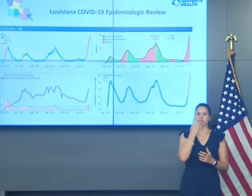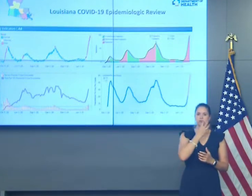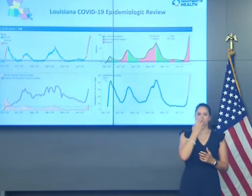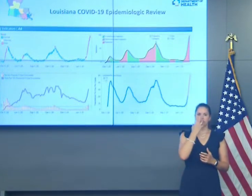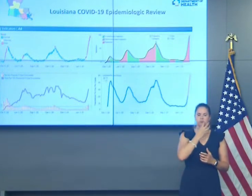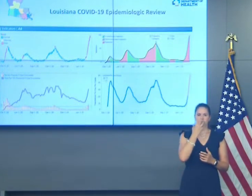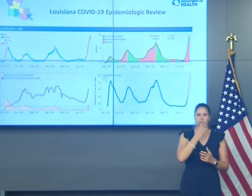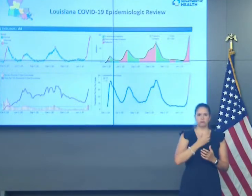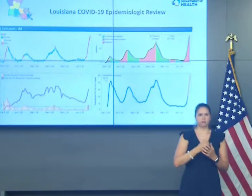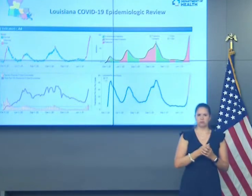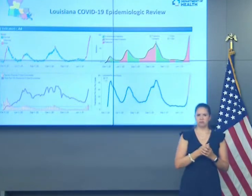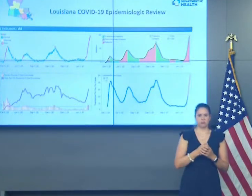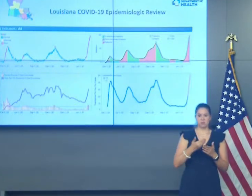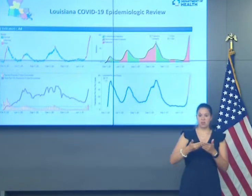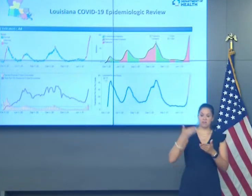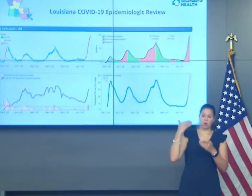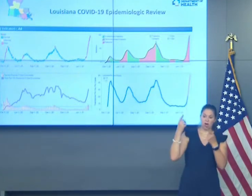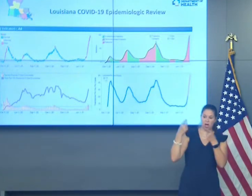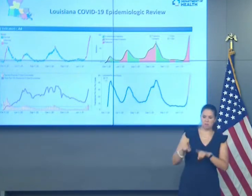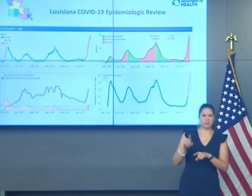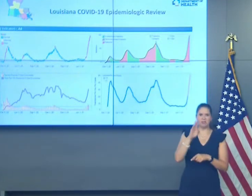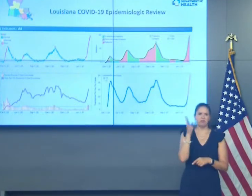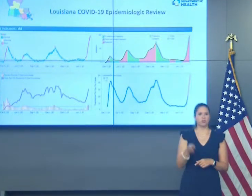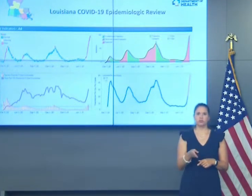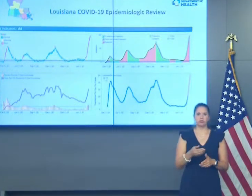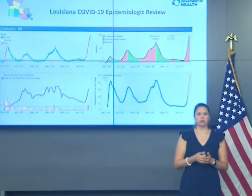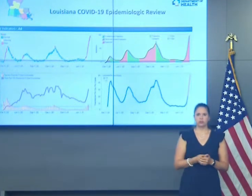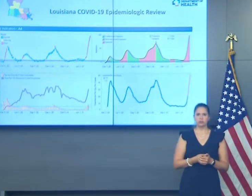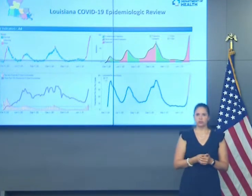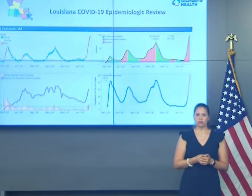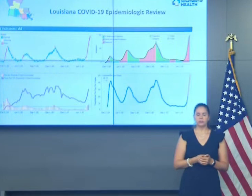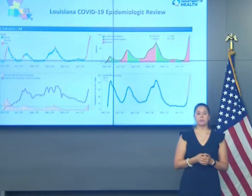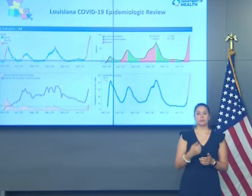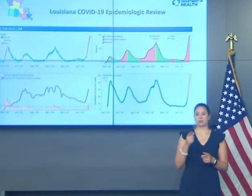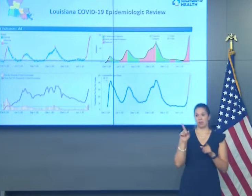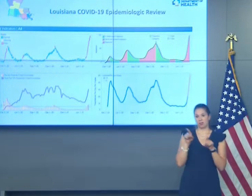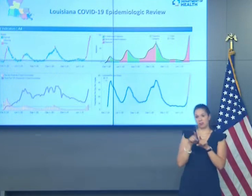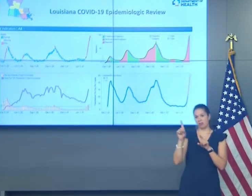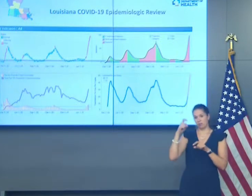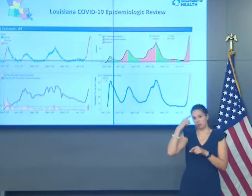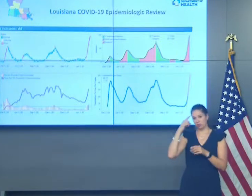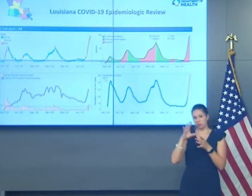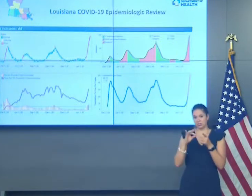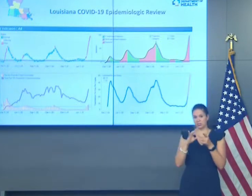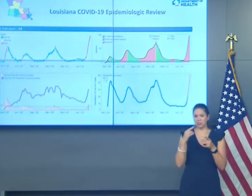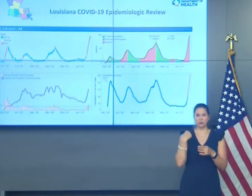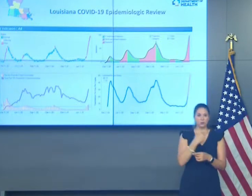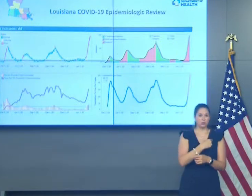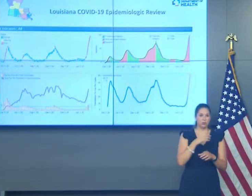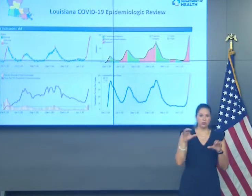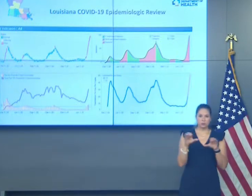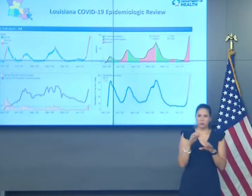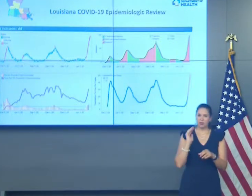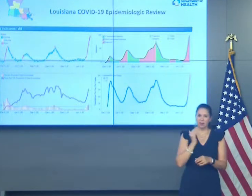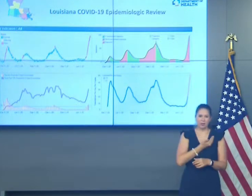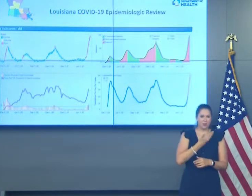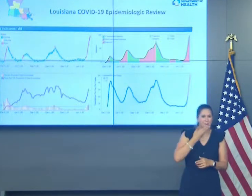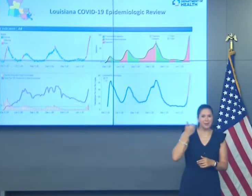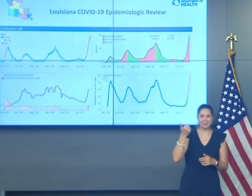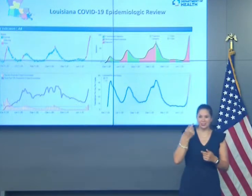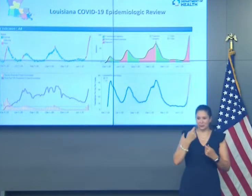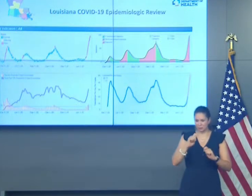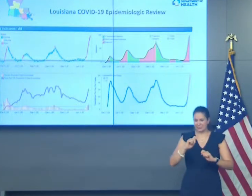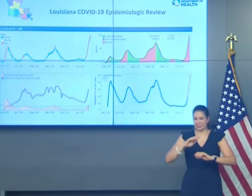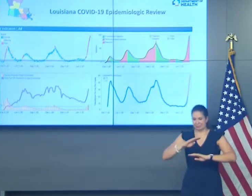remarkable and unprecedented number. As the governor said, we are doing the best that we can to meet those